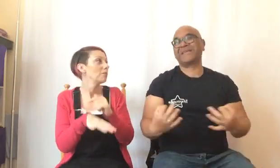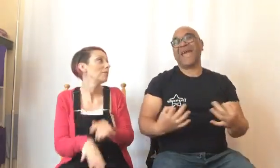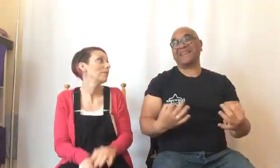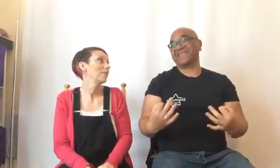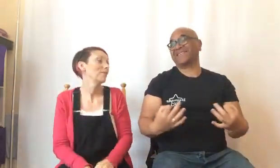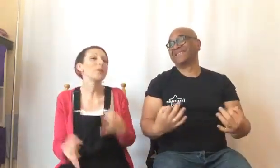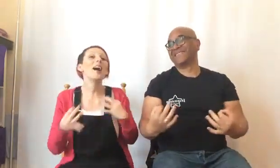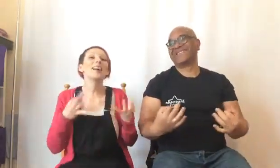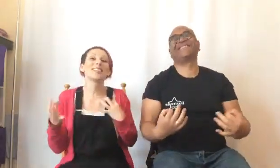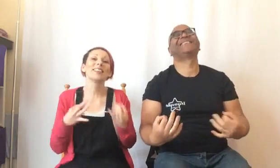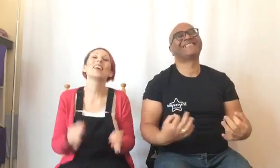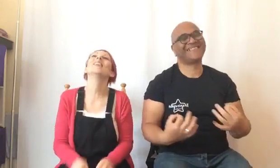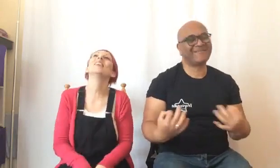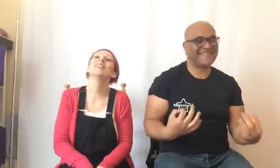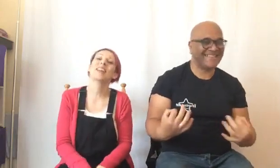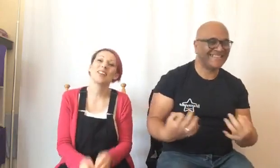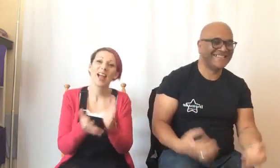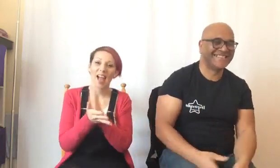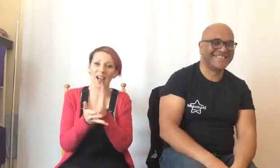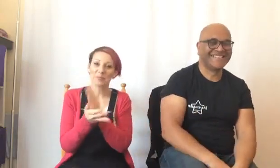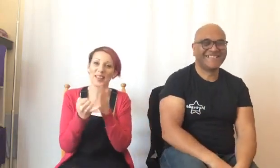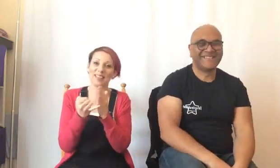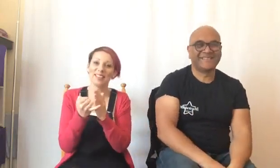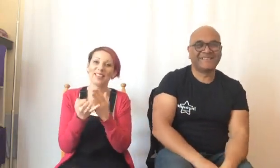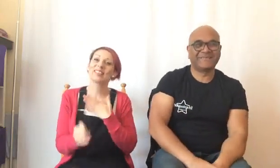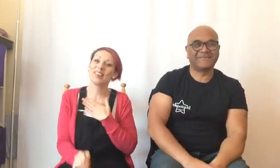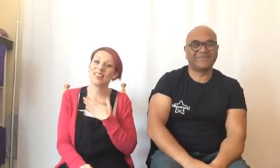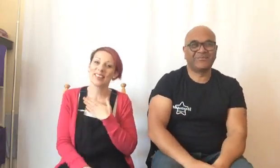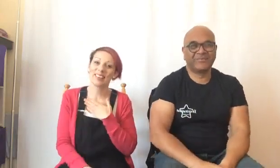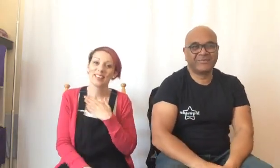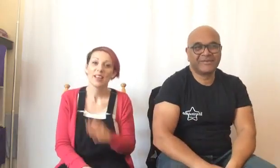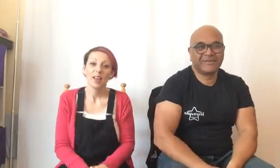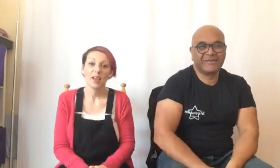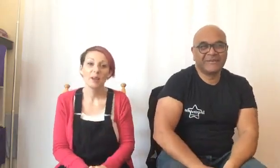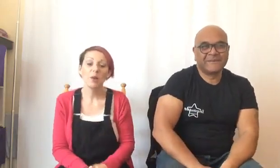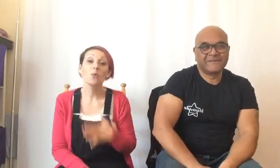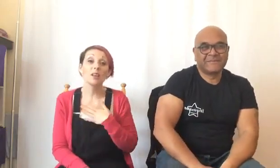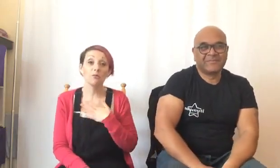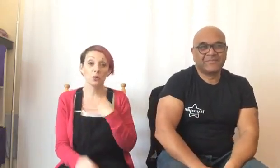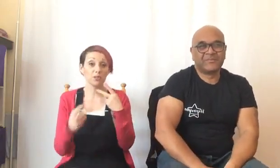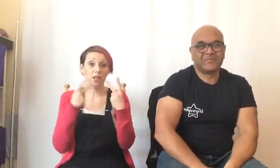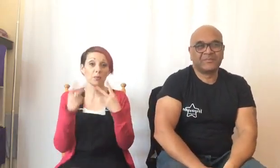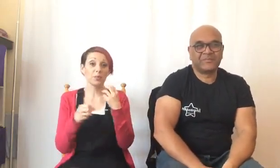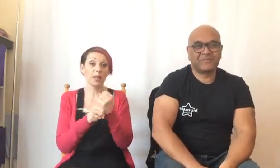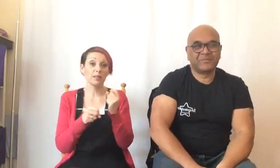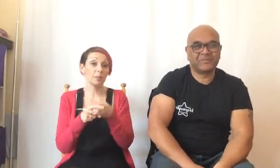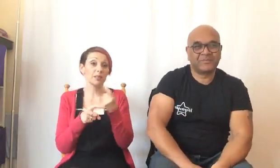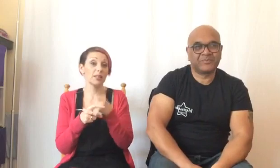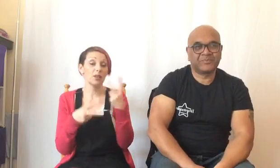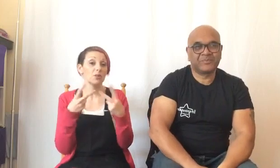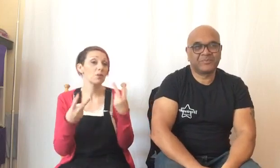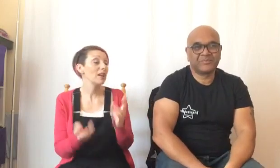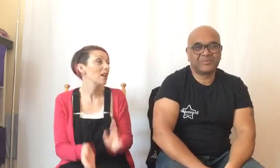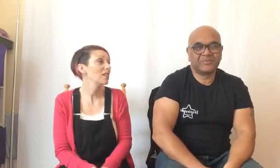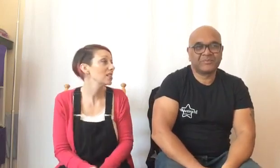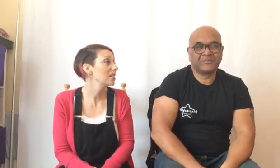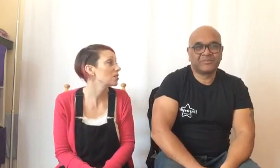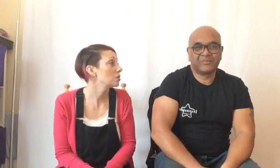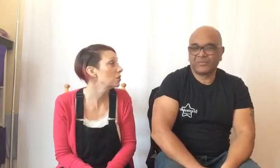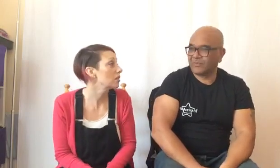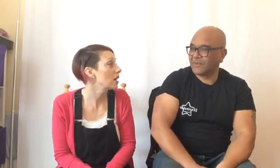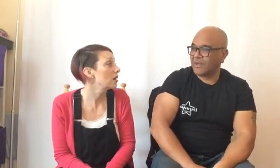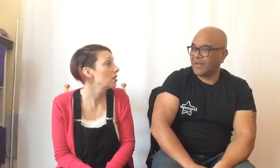They was acting. They were acting. Yes, oh, they there was we acting. go. Happy endings, like it. I would love to have sung the potato song. Any